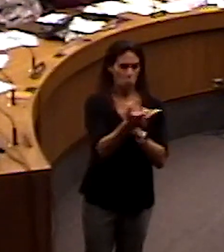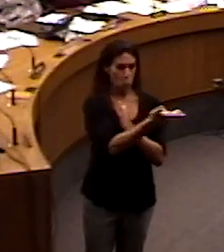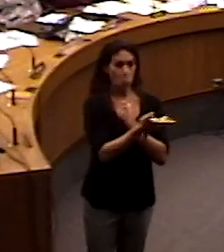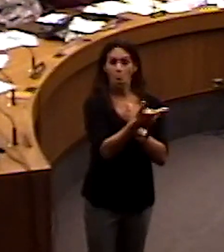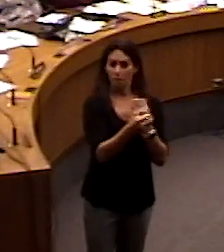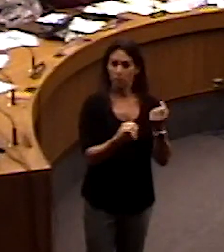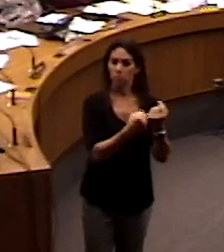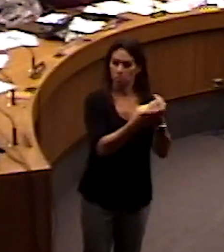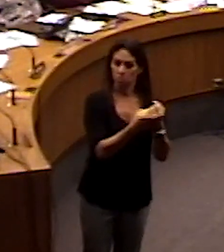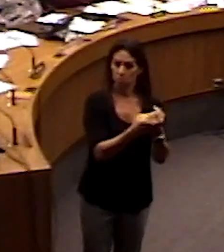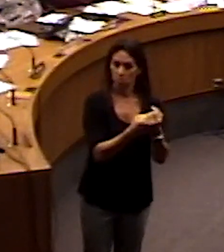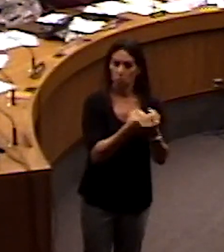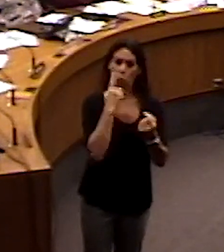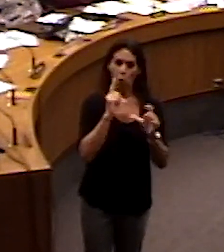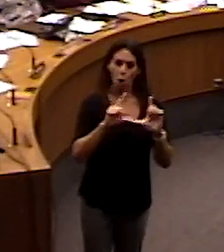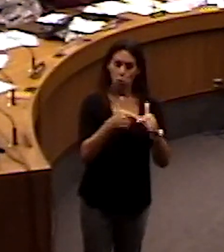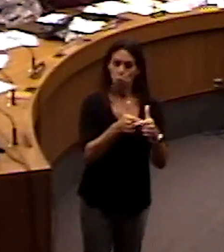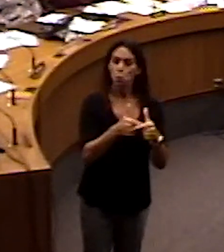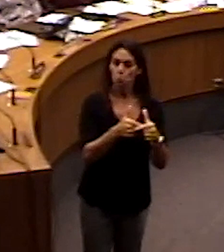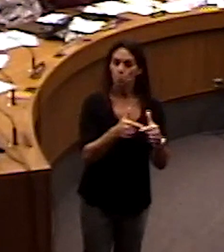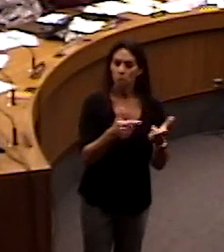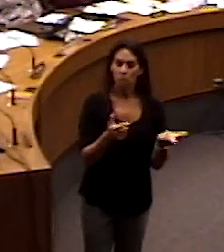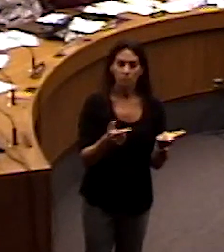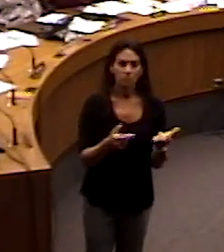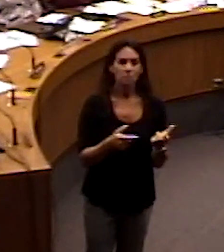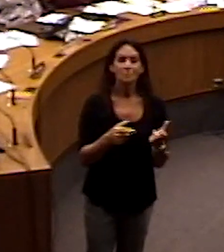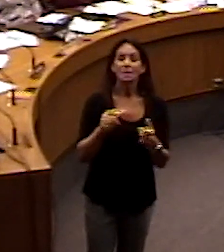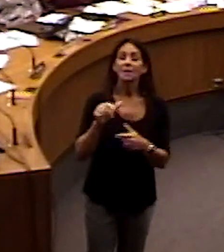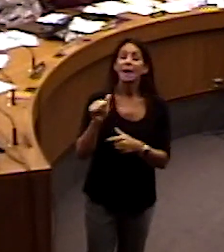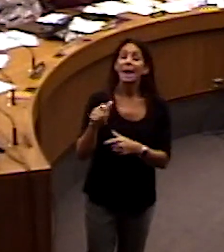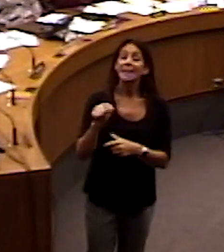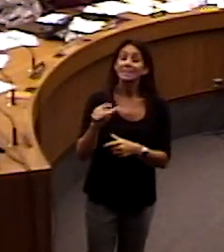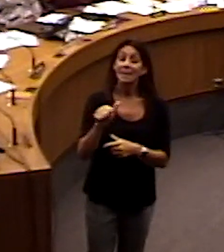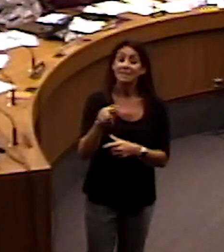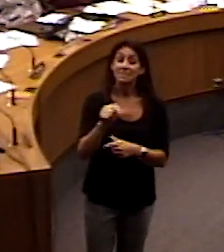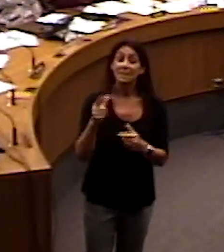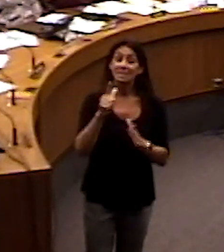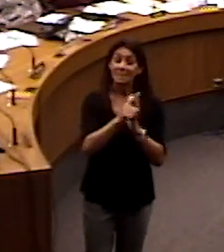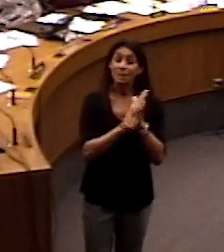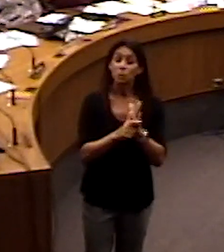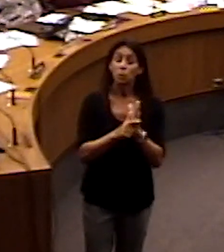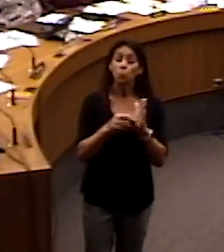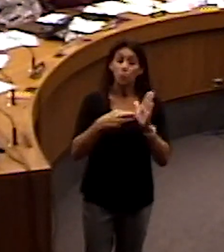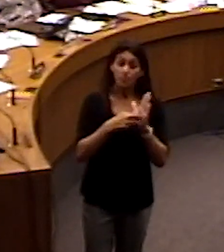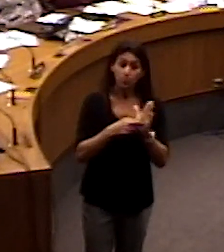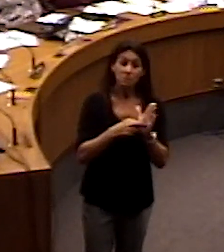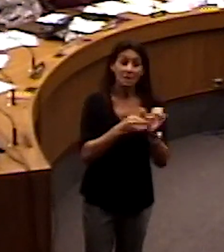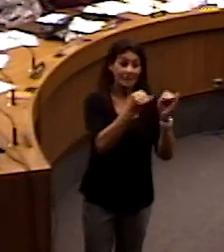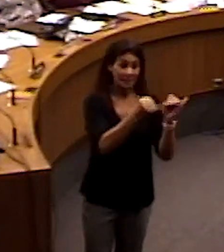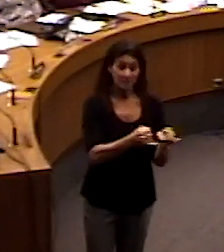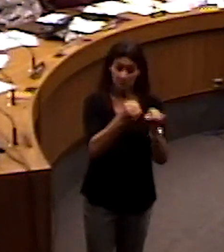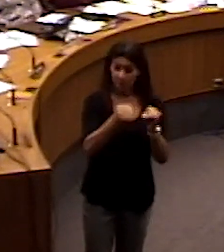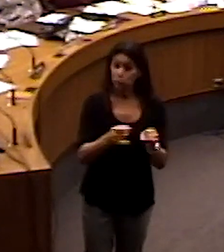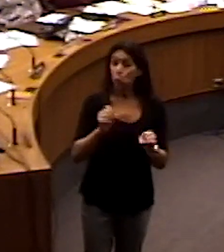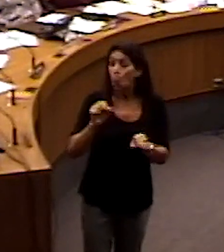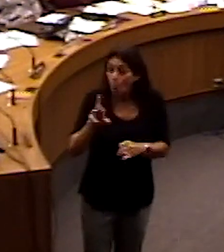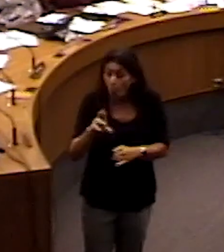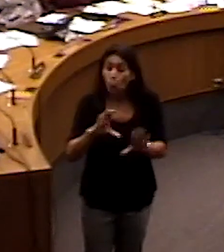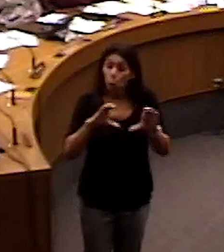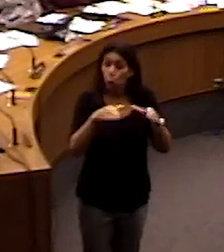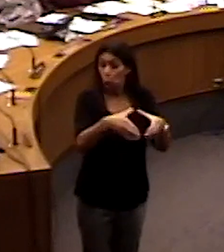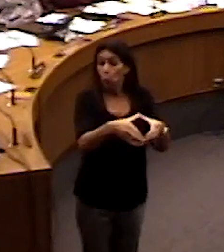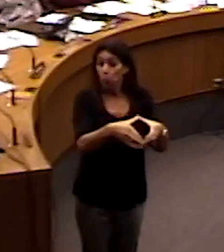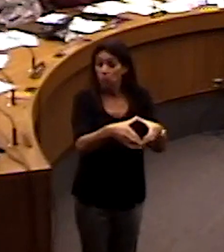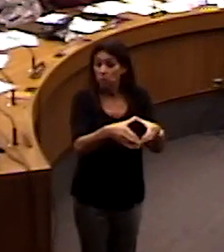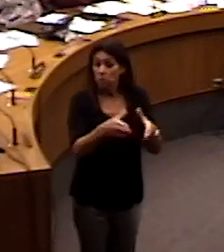really need. And it's, you know, they represent individual cases. So we can even go in pro se and then call to it midway